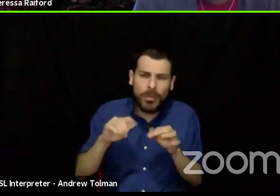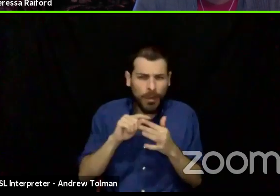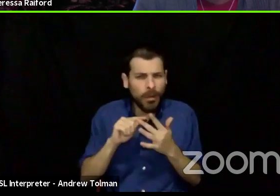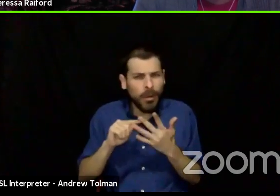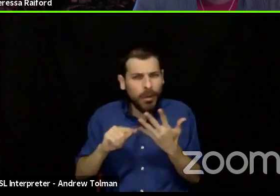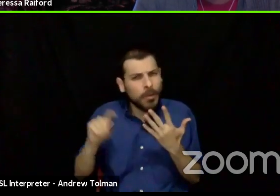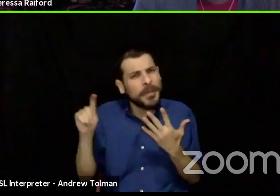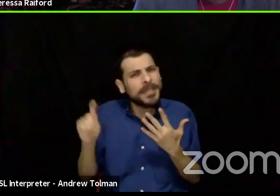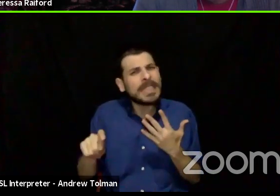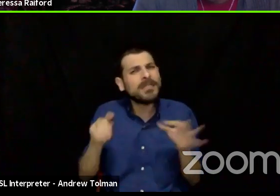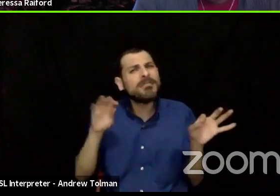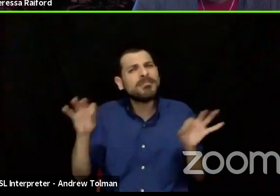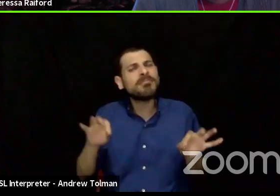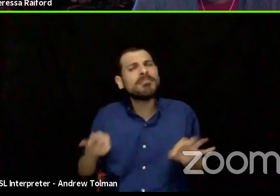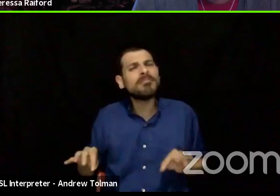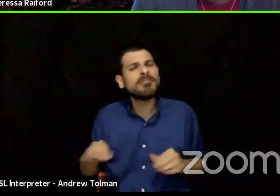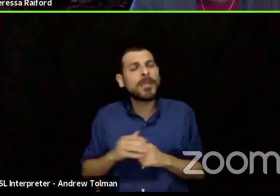home,